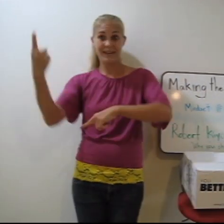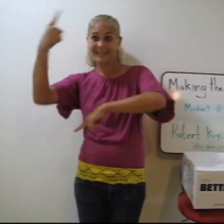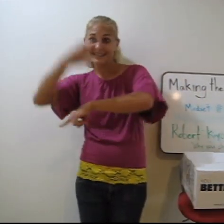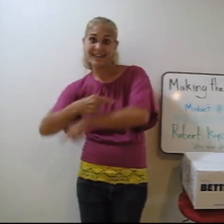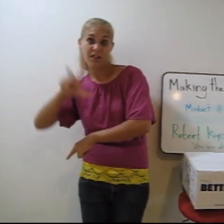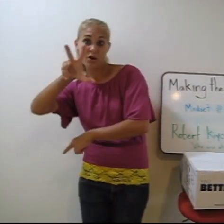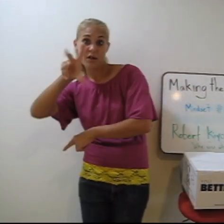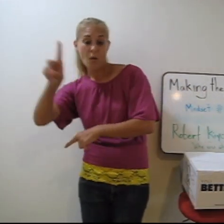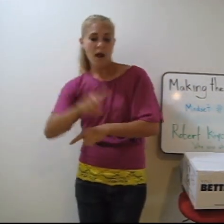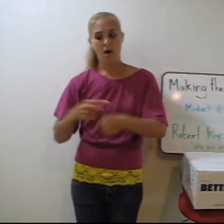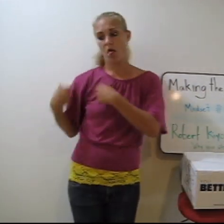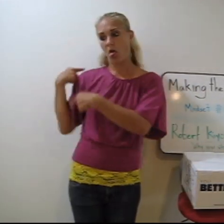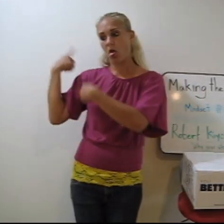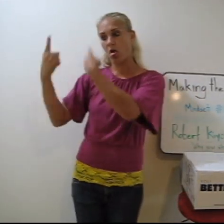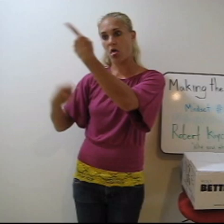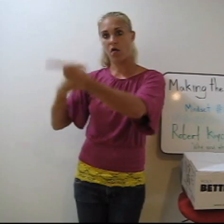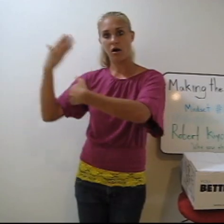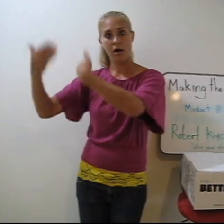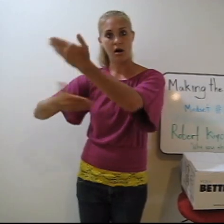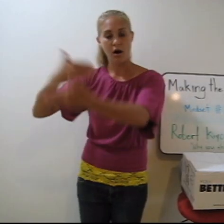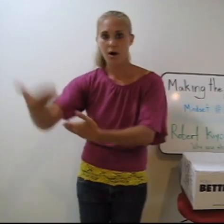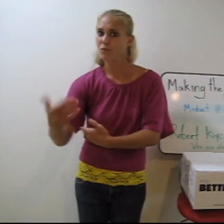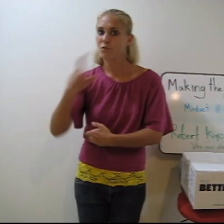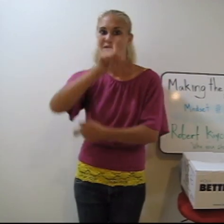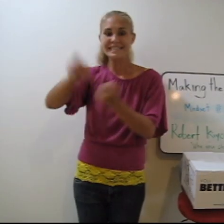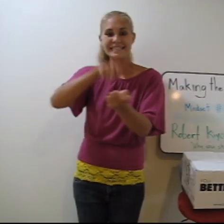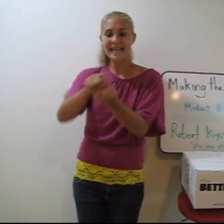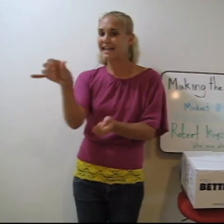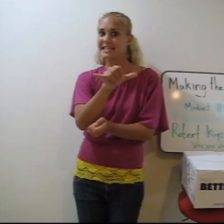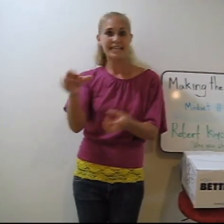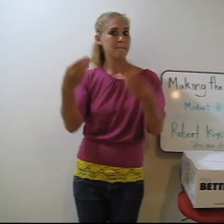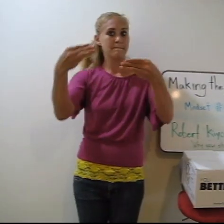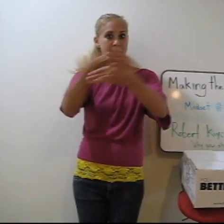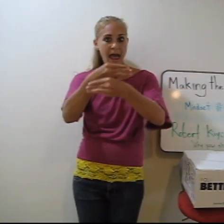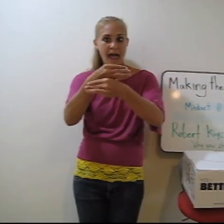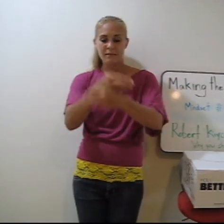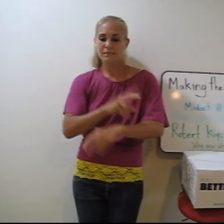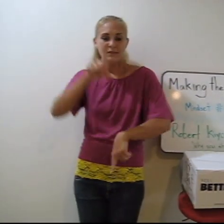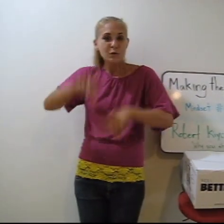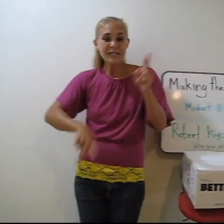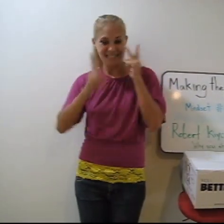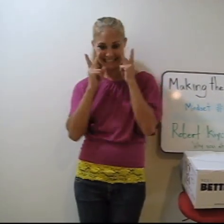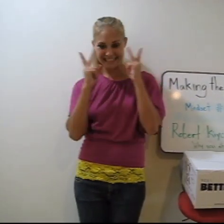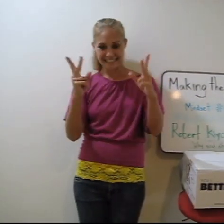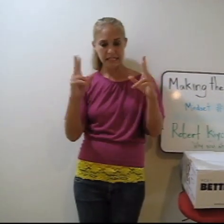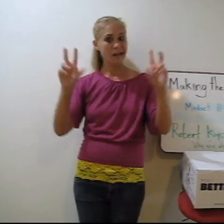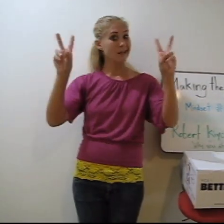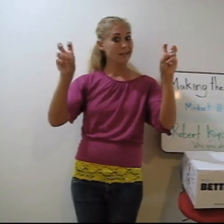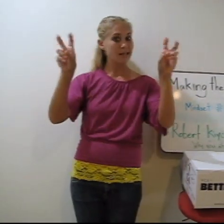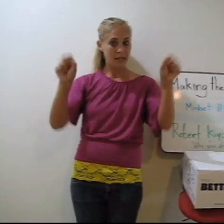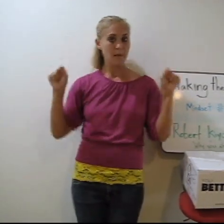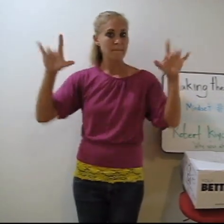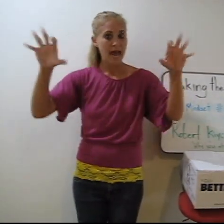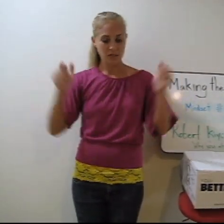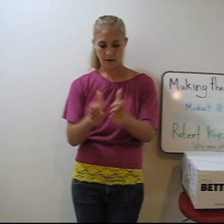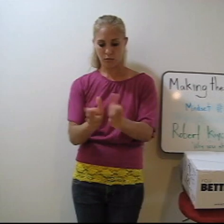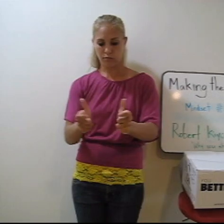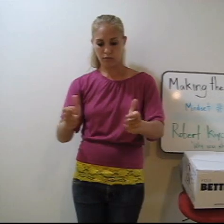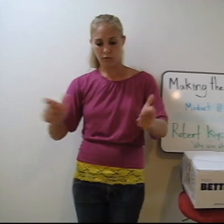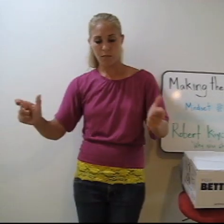along the way was exactly the same, but you couldn't really see the magic of the exponential growth until it reached